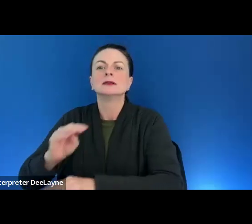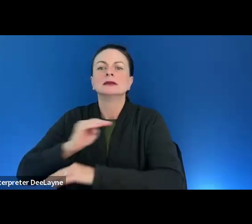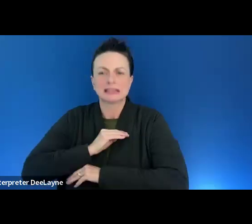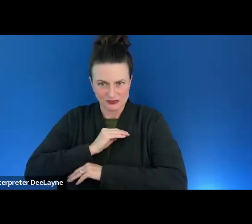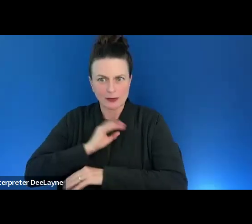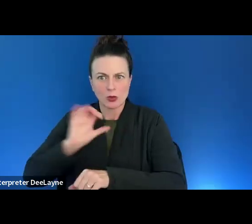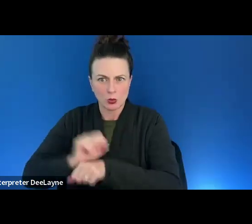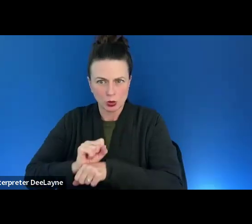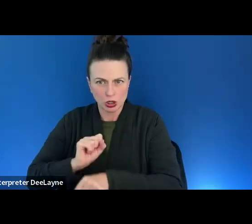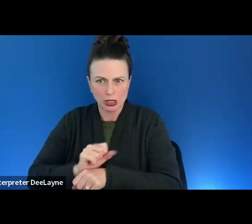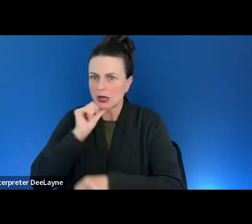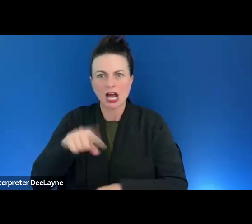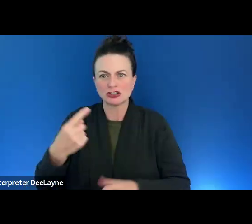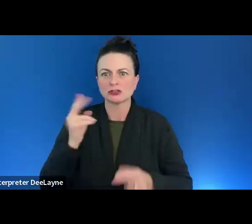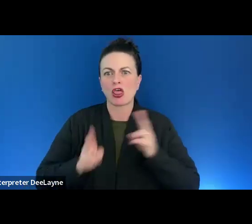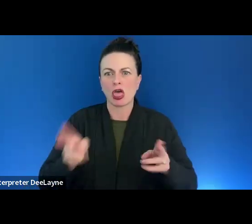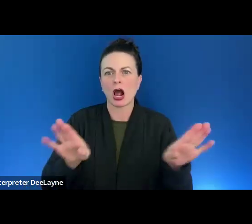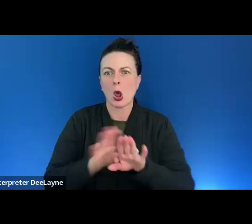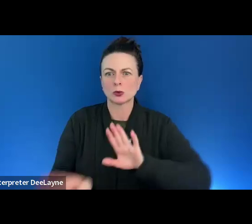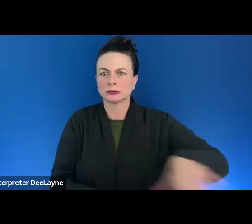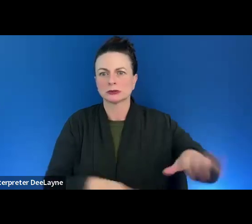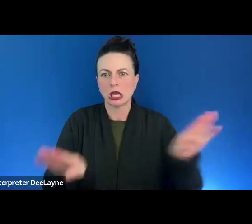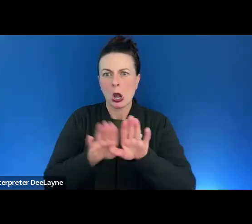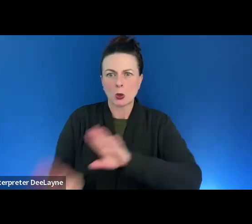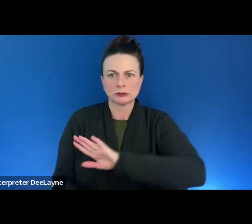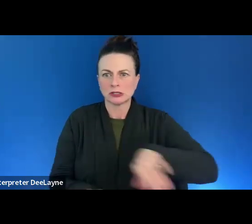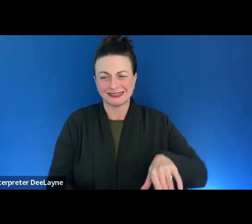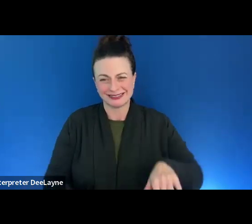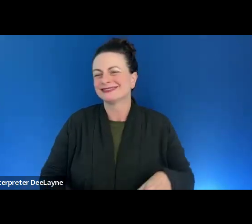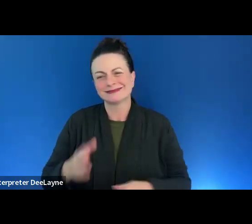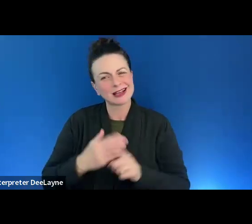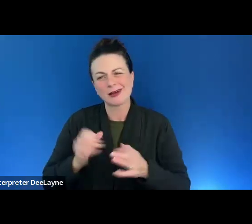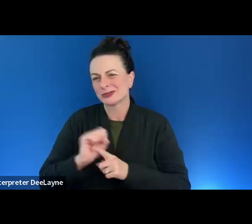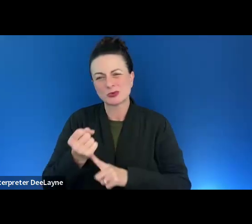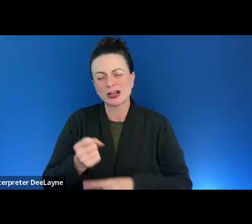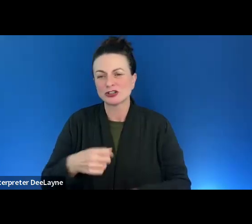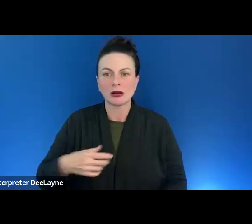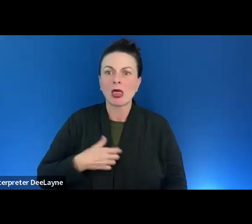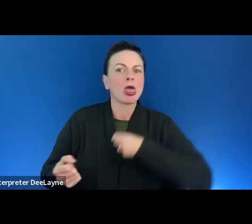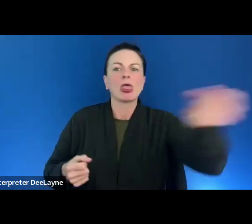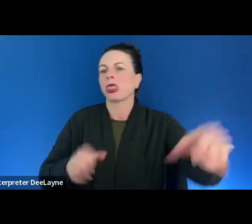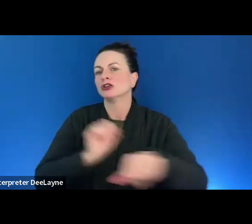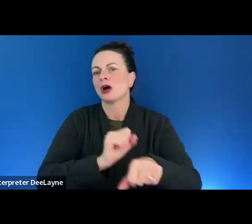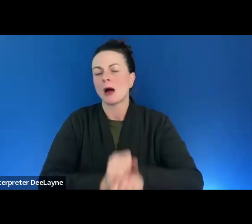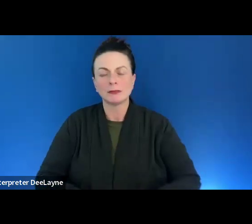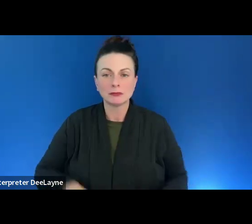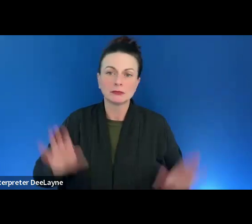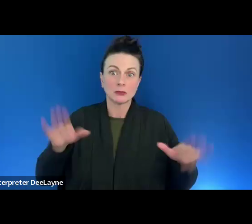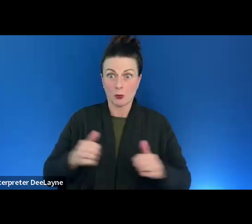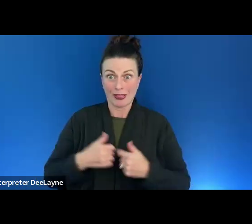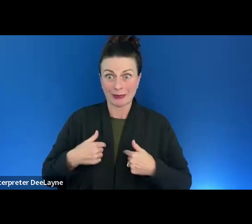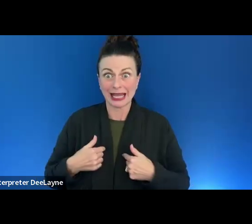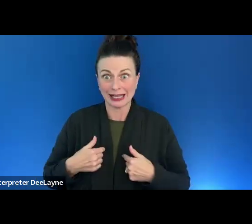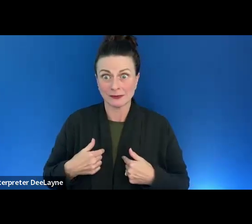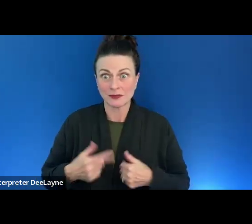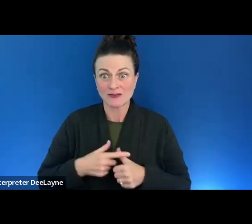satisfied with their work. So there's sometimes there's been situations where I've seen where they, just get somebody into a job. For example, with me, when